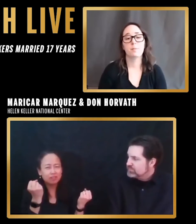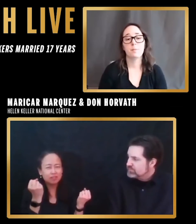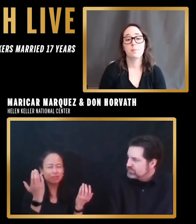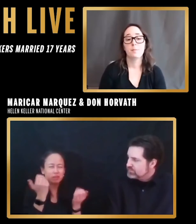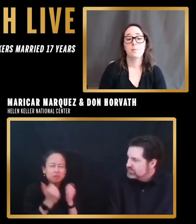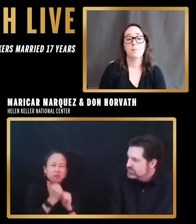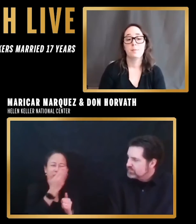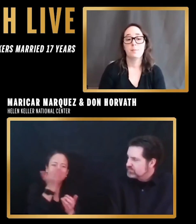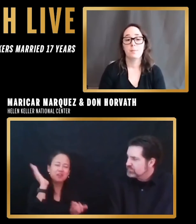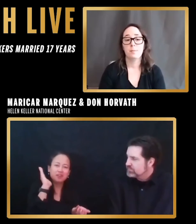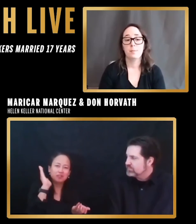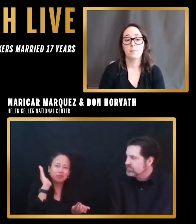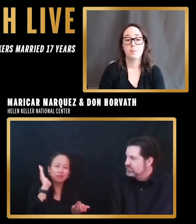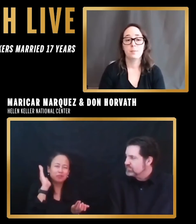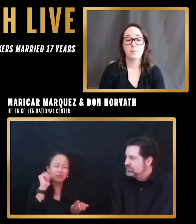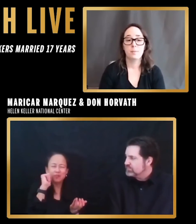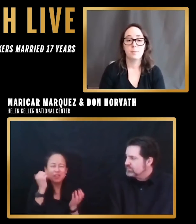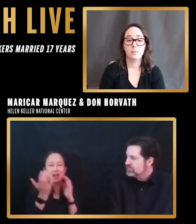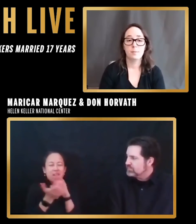Well, when it's with family,